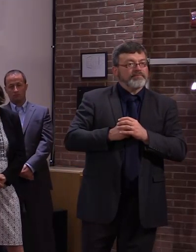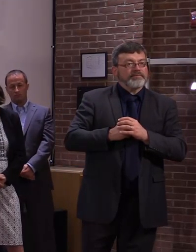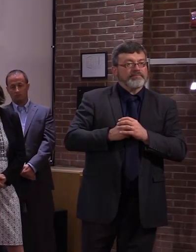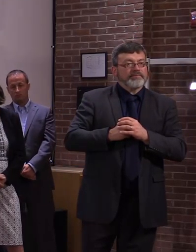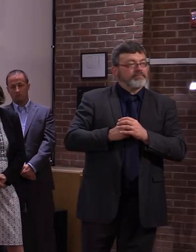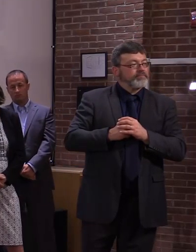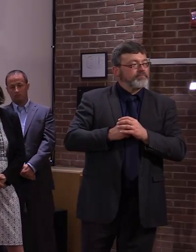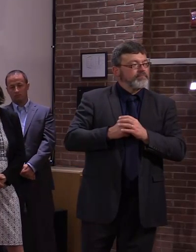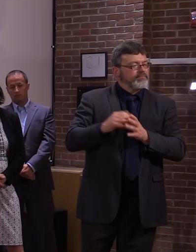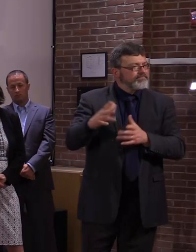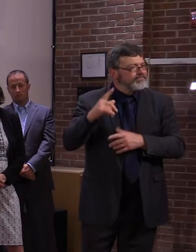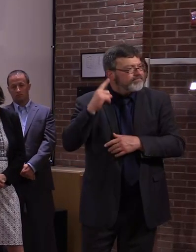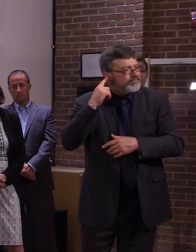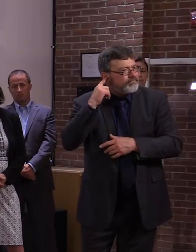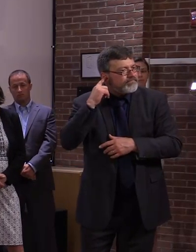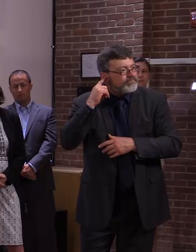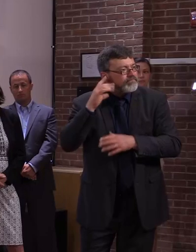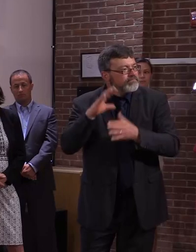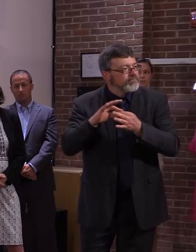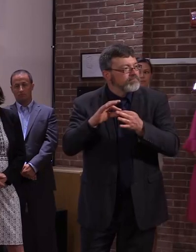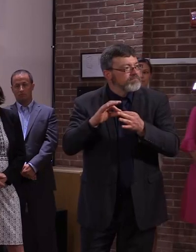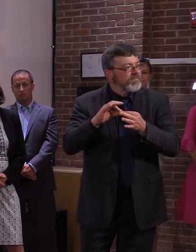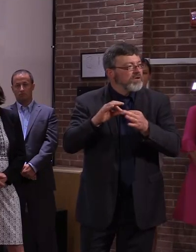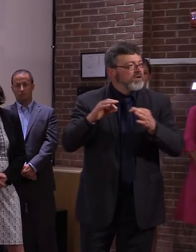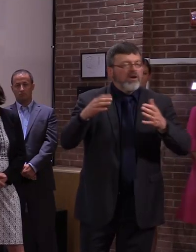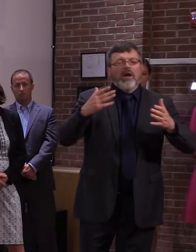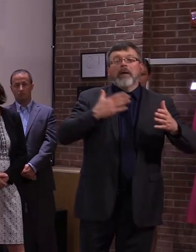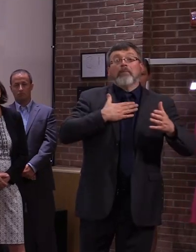My question has been taken, thank you. Thanks, Greg.